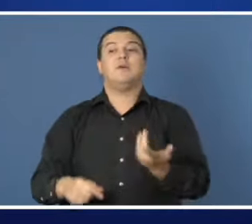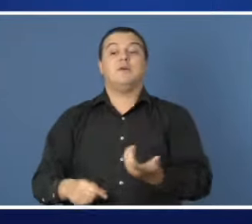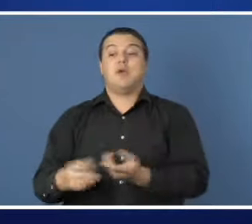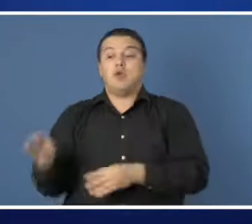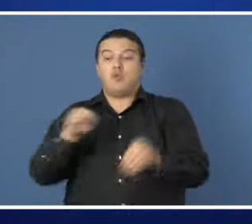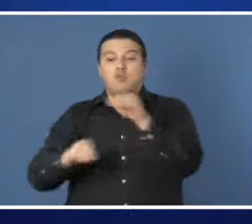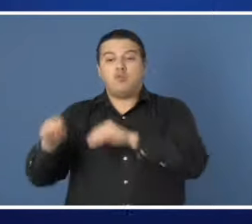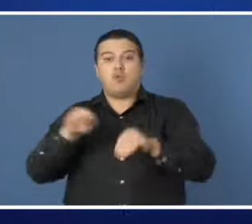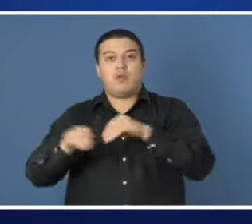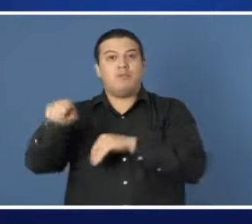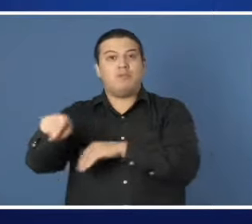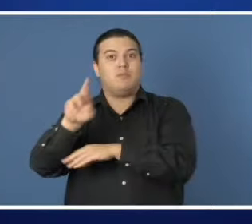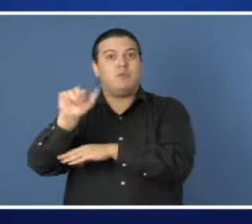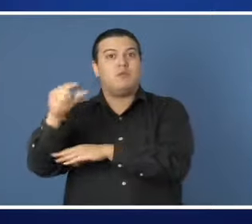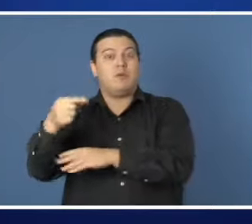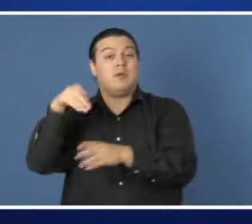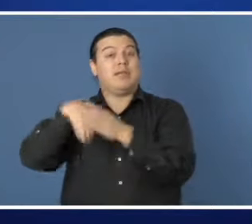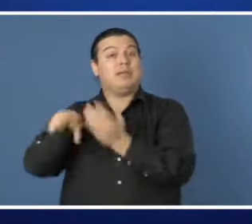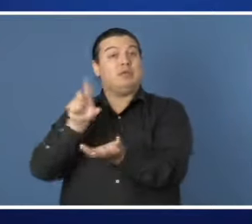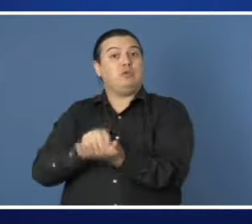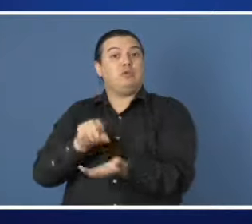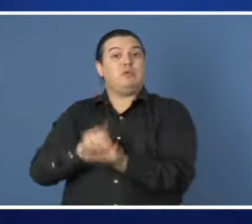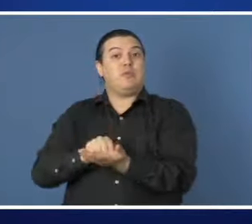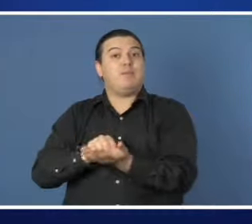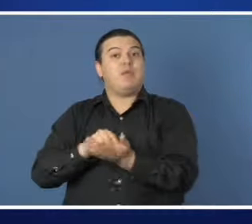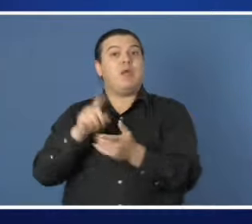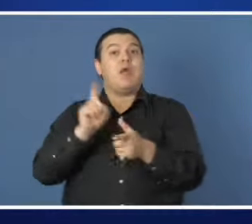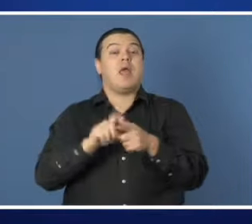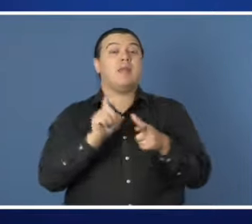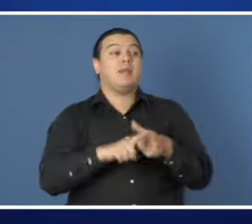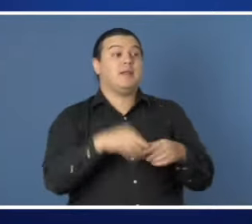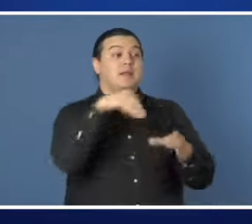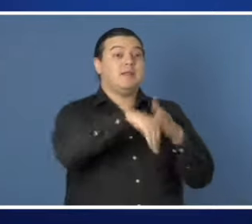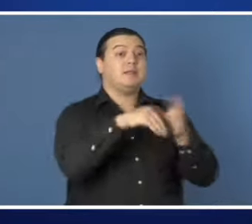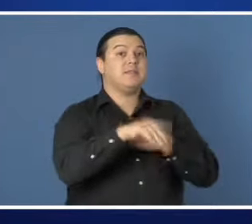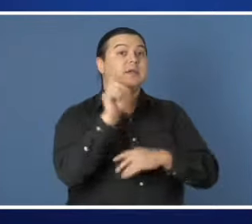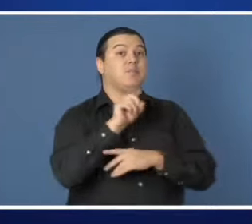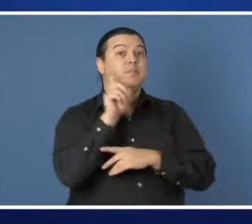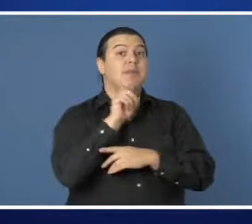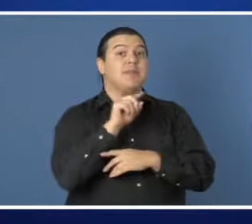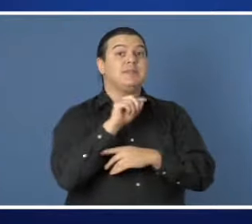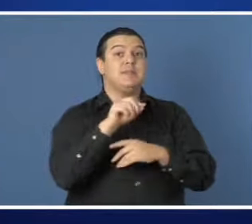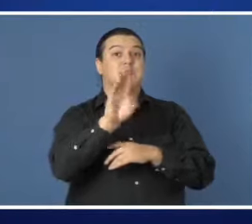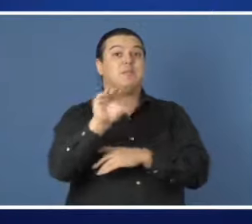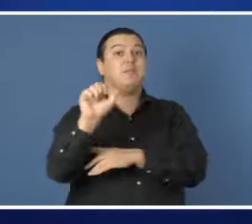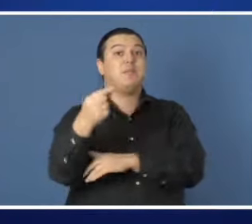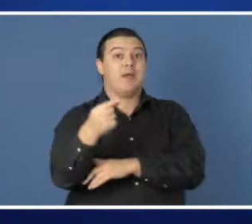them in a newspaper and placing them in a sealed plastic bag in your trash can.